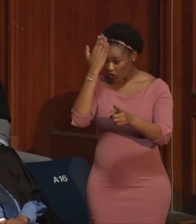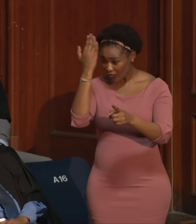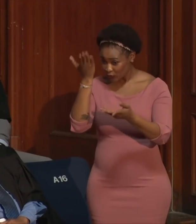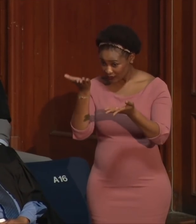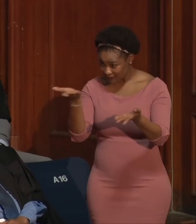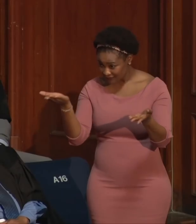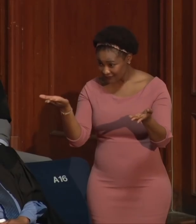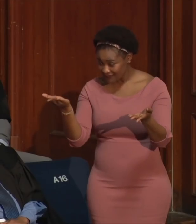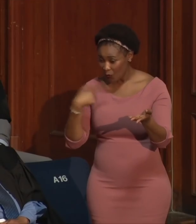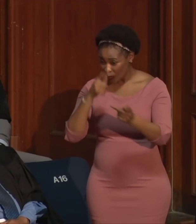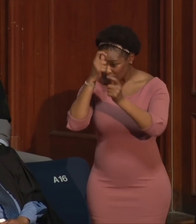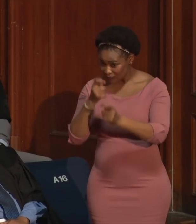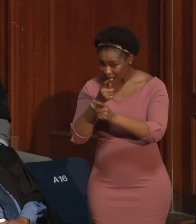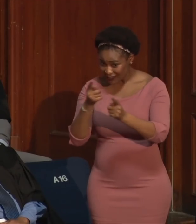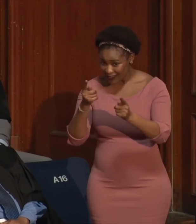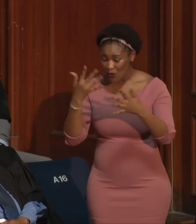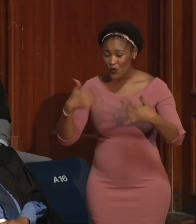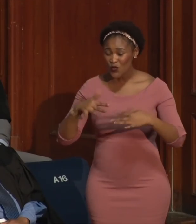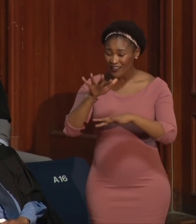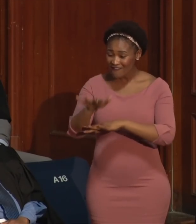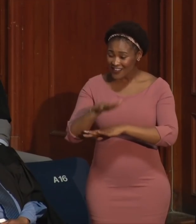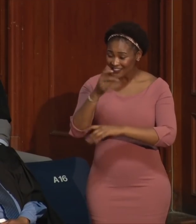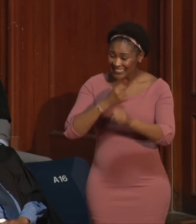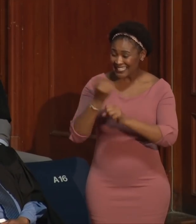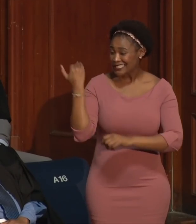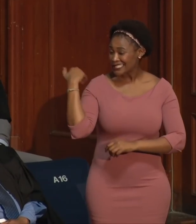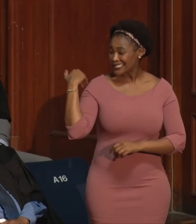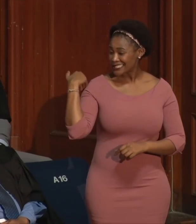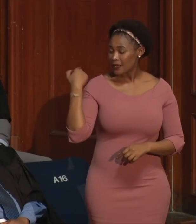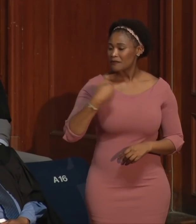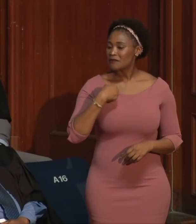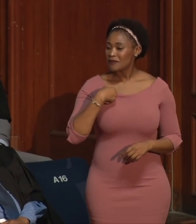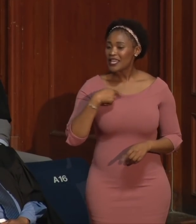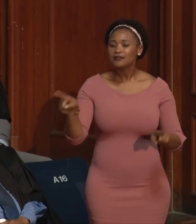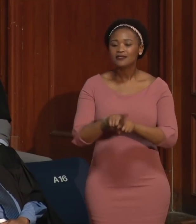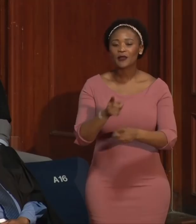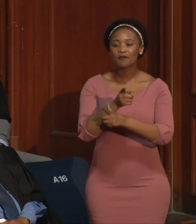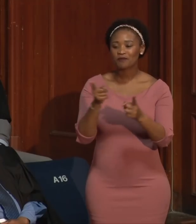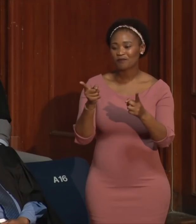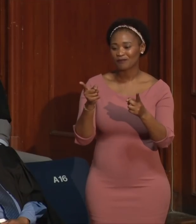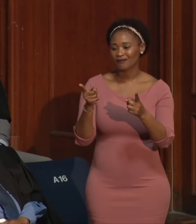to honor, almost 15 years ago, I was in your shoes.